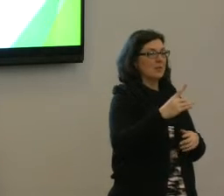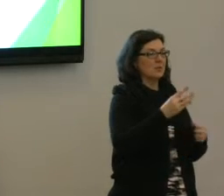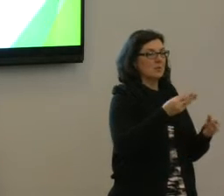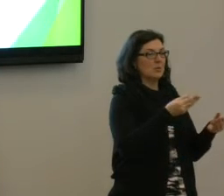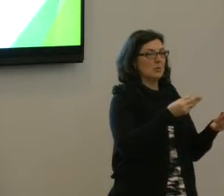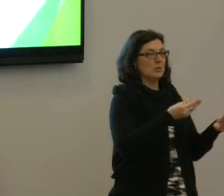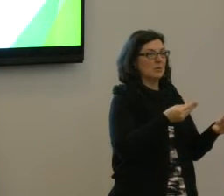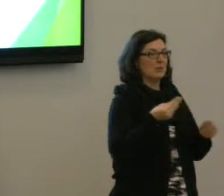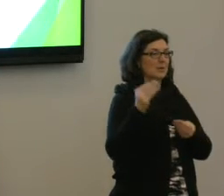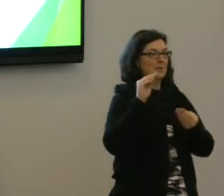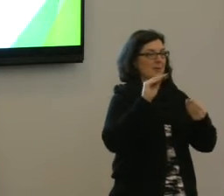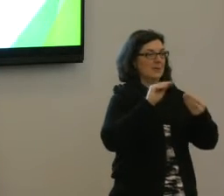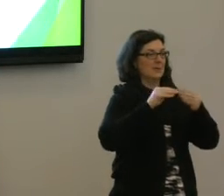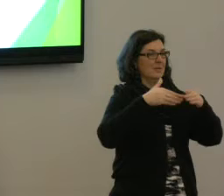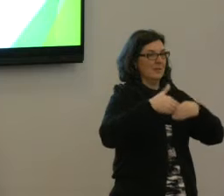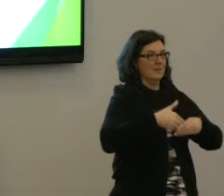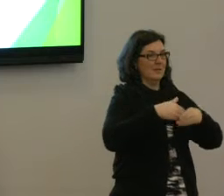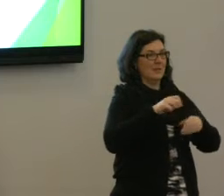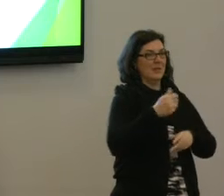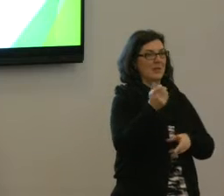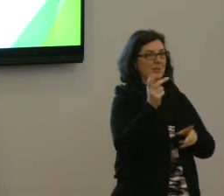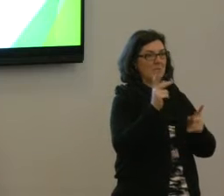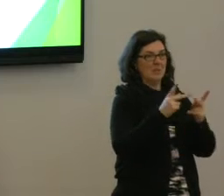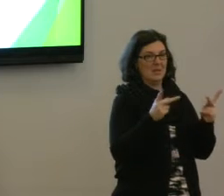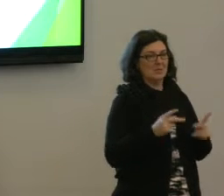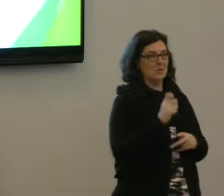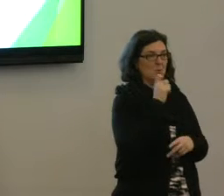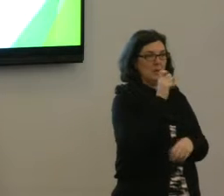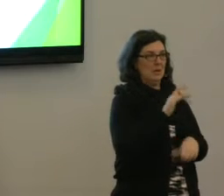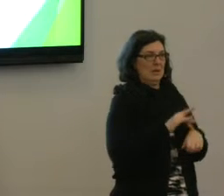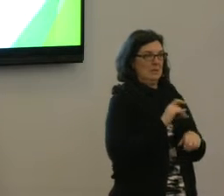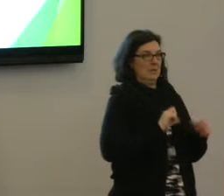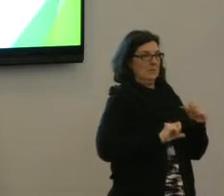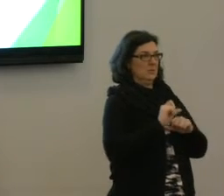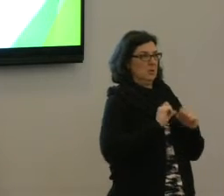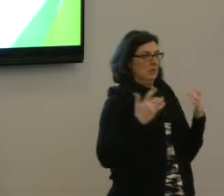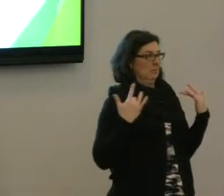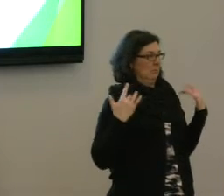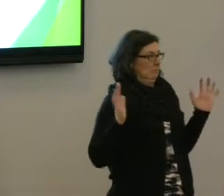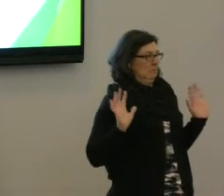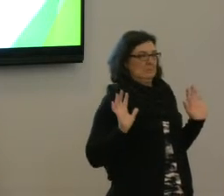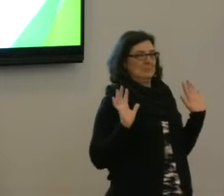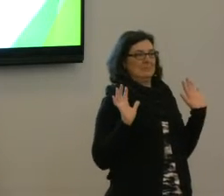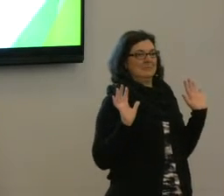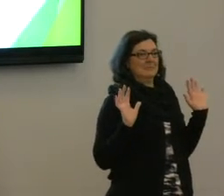but some other churches, you wouldn't find any people touching one another other than that.